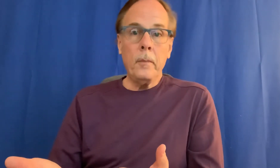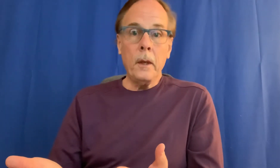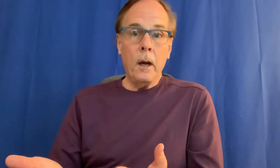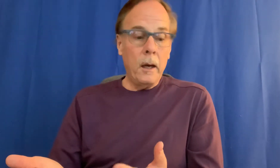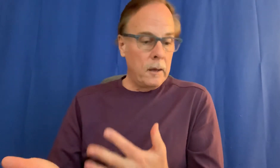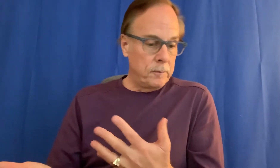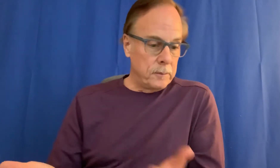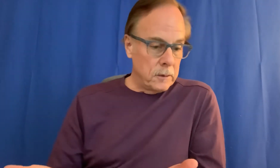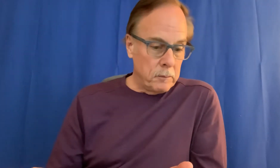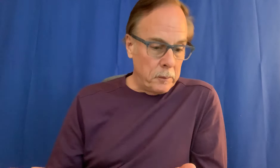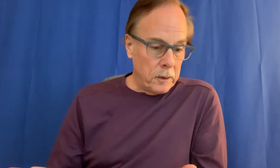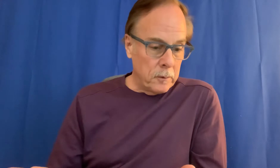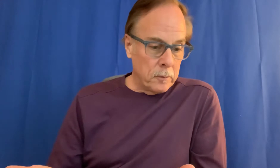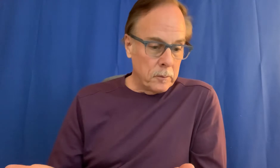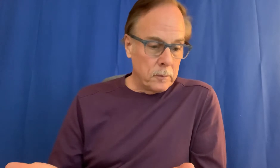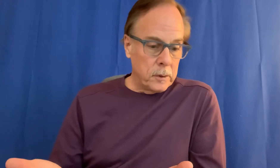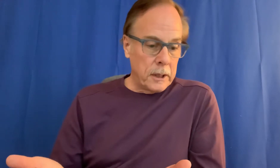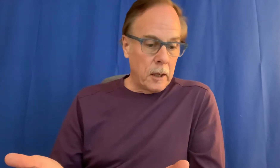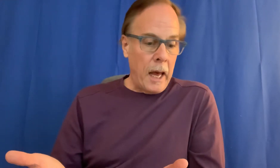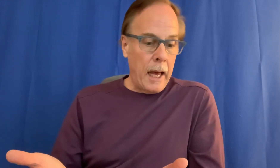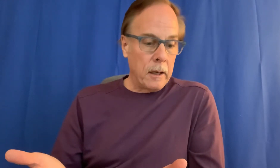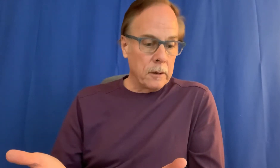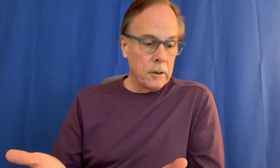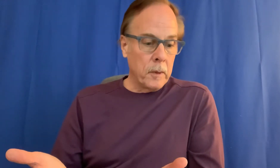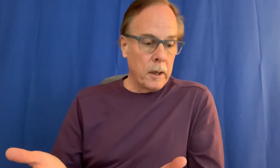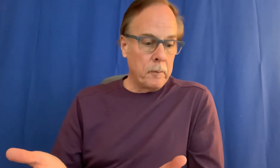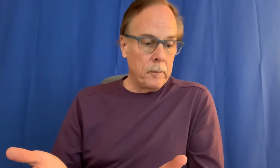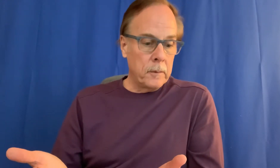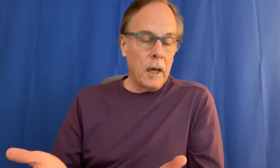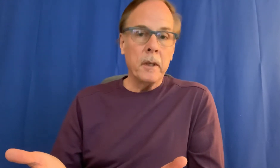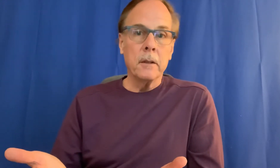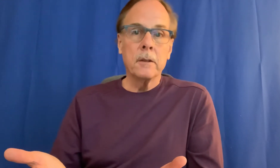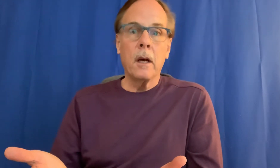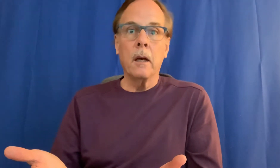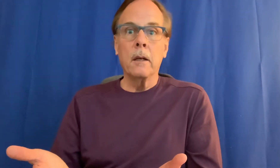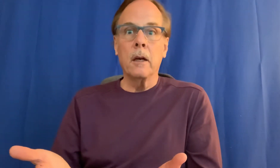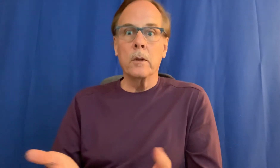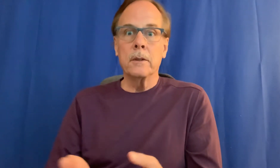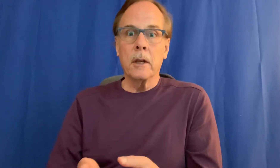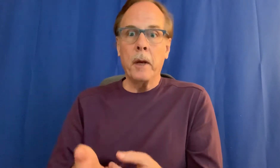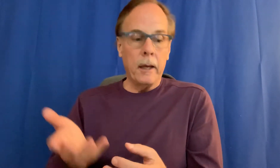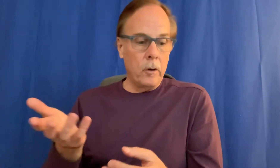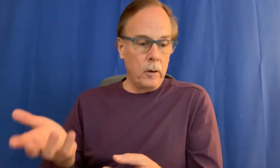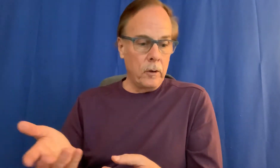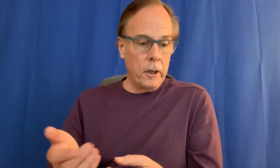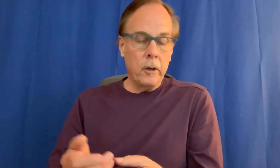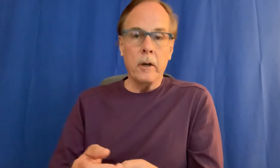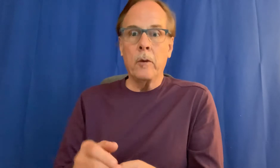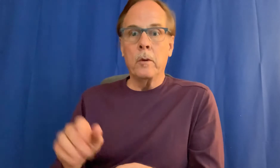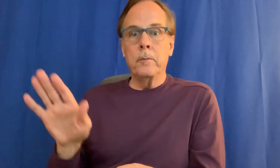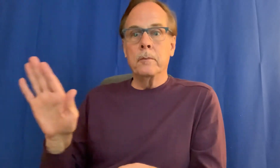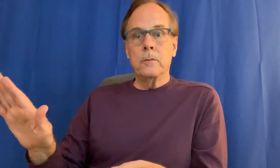I have maybe set up Hannah to my dominant side. I would set up Hannah over here, and I would use